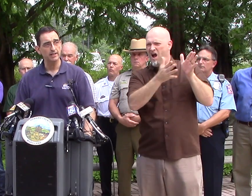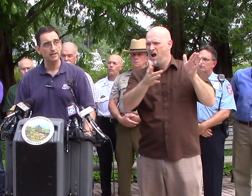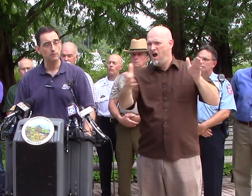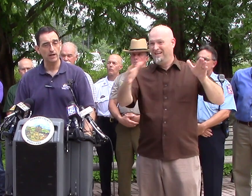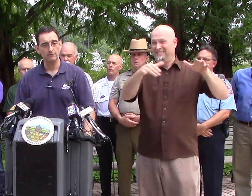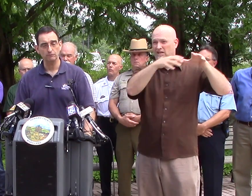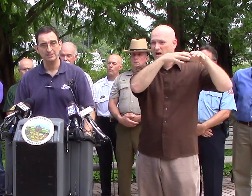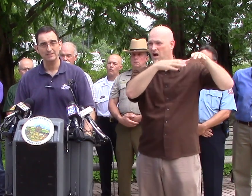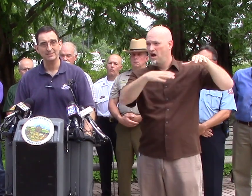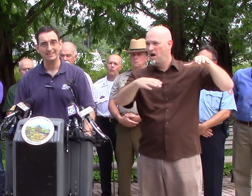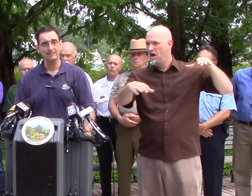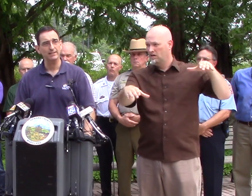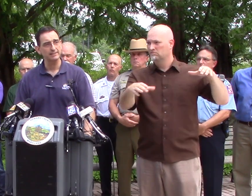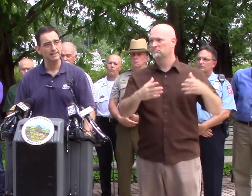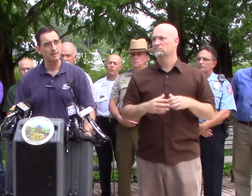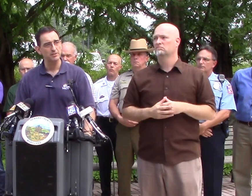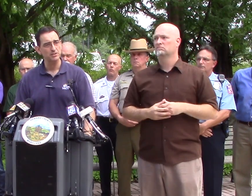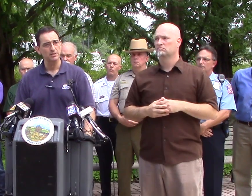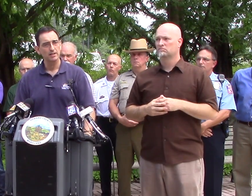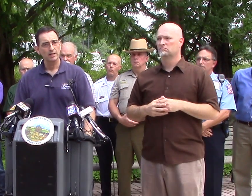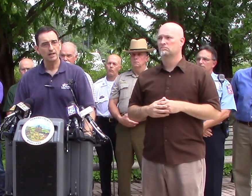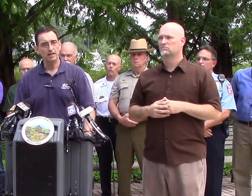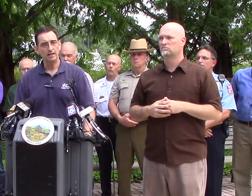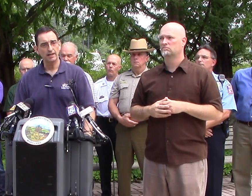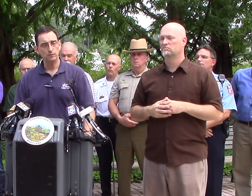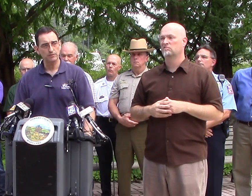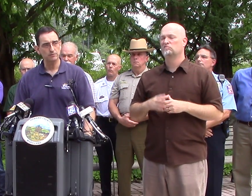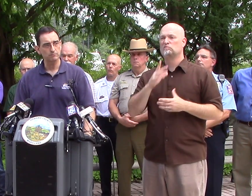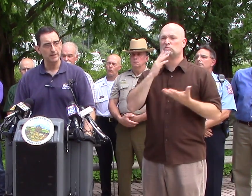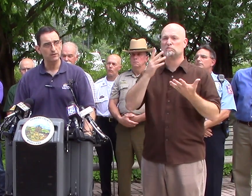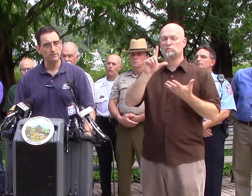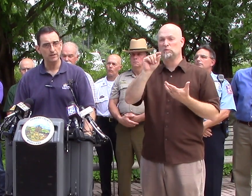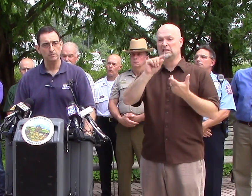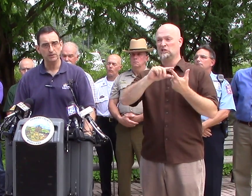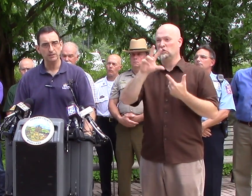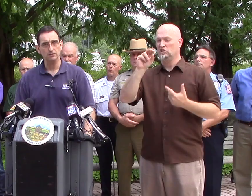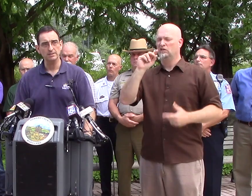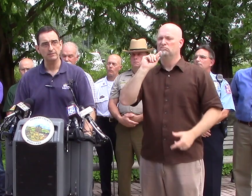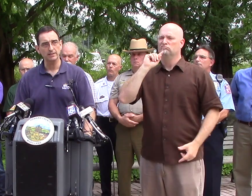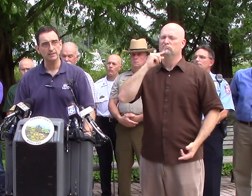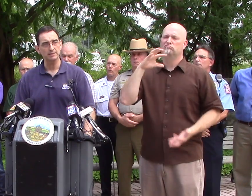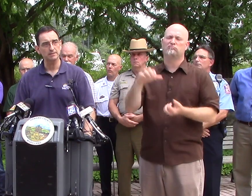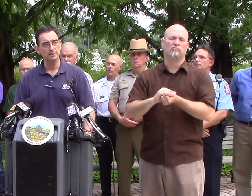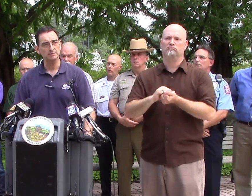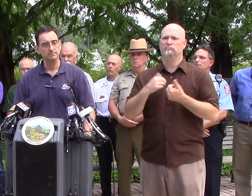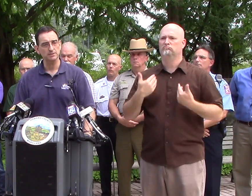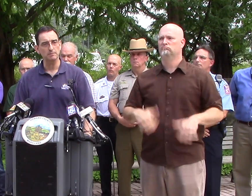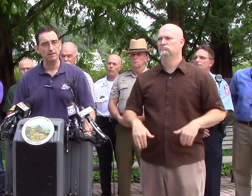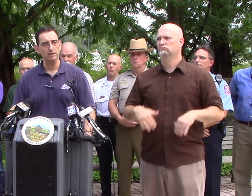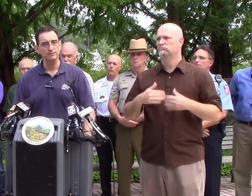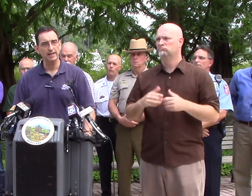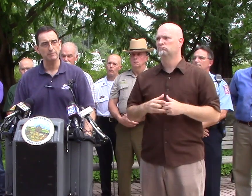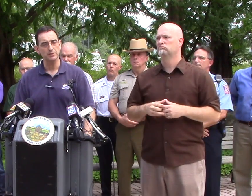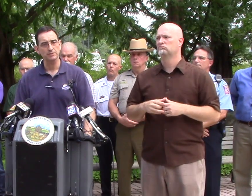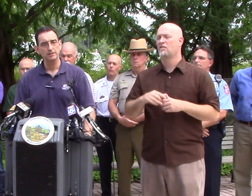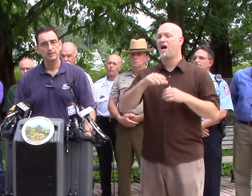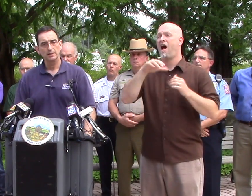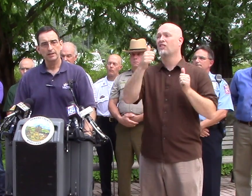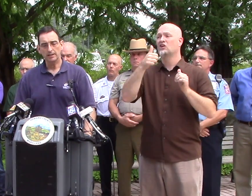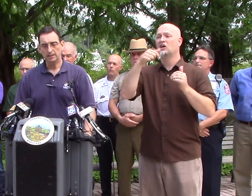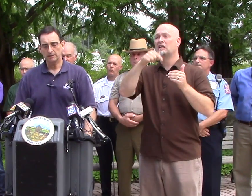30 have received significant damage, with the remainder of the other buildings receiving some level of